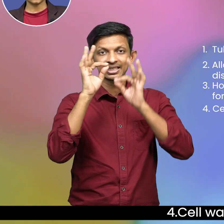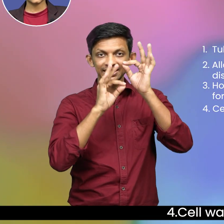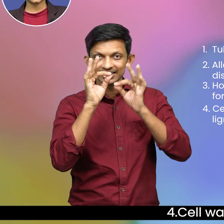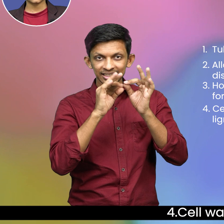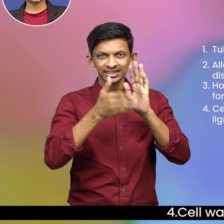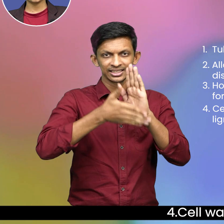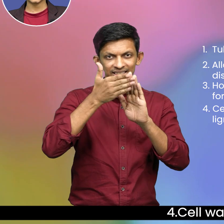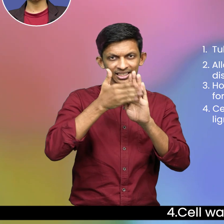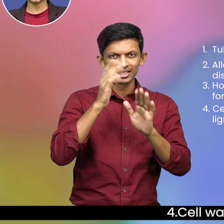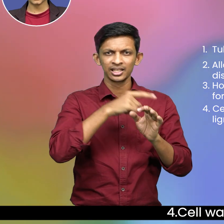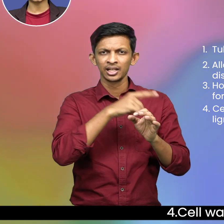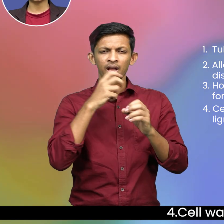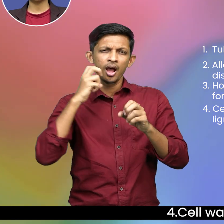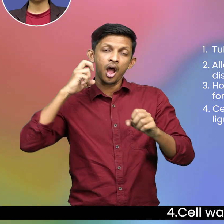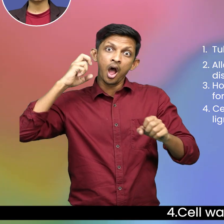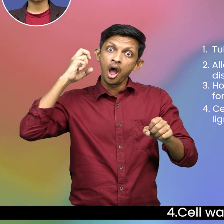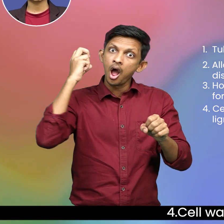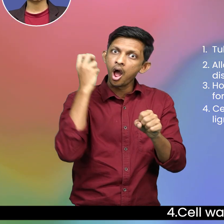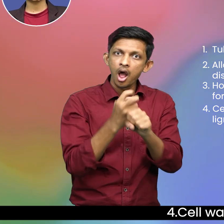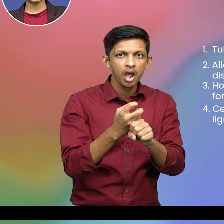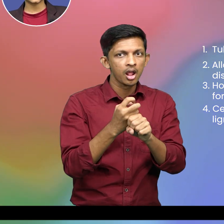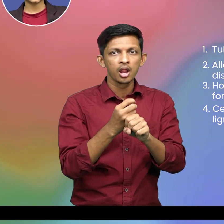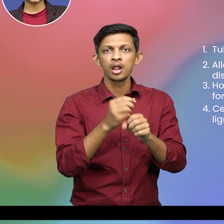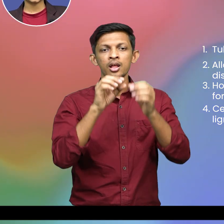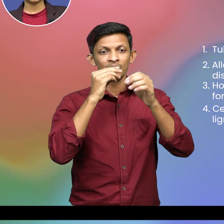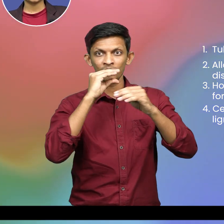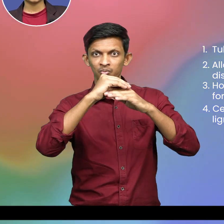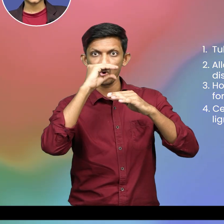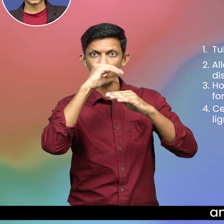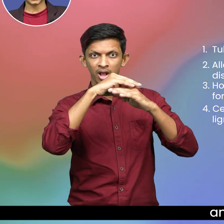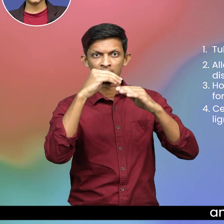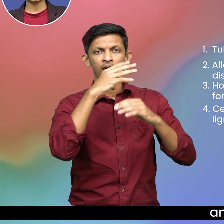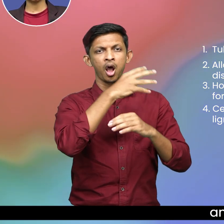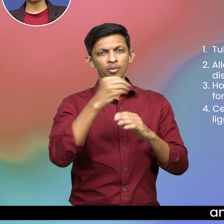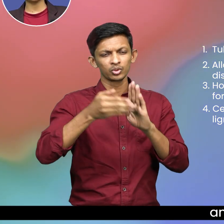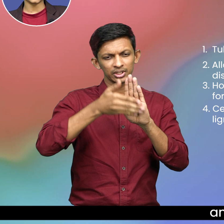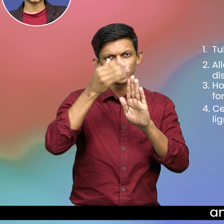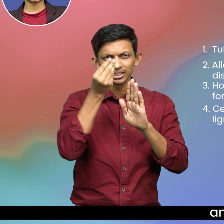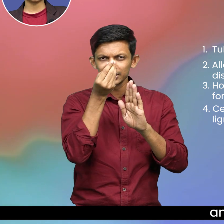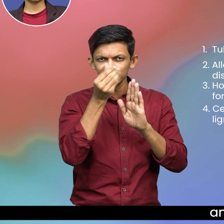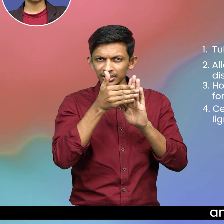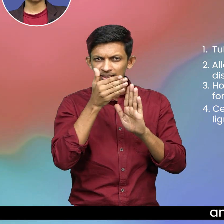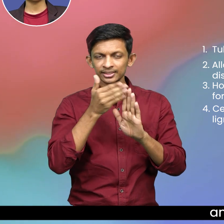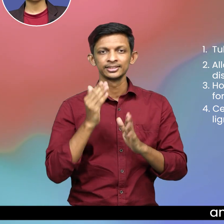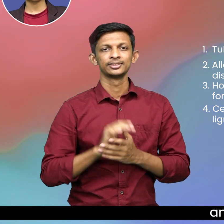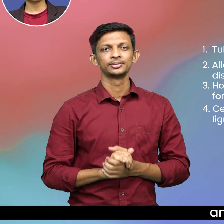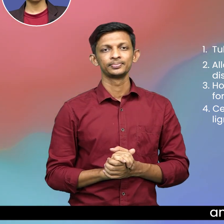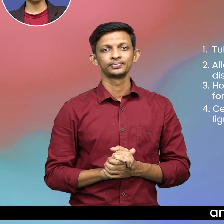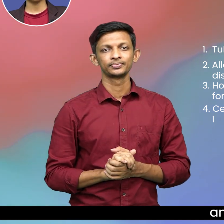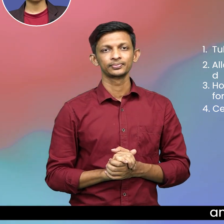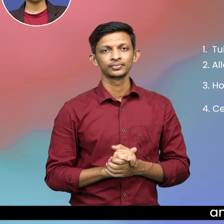Cell walls are quite hard, thick and lignified.